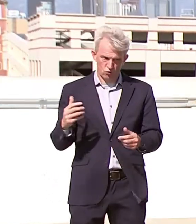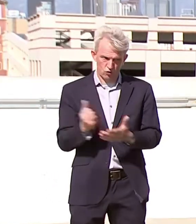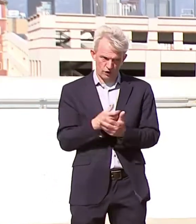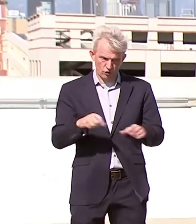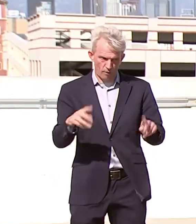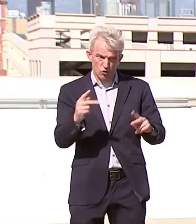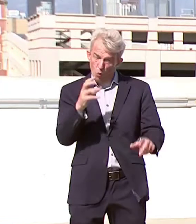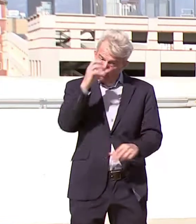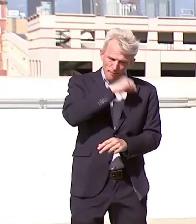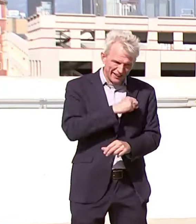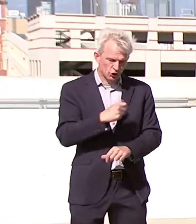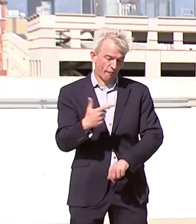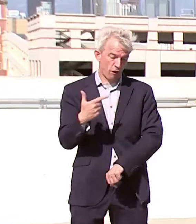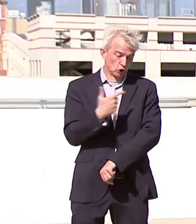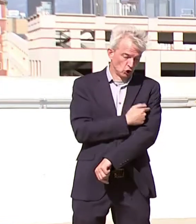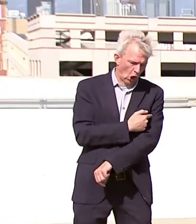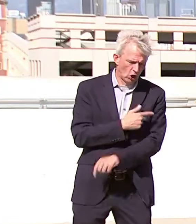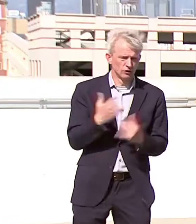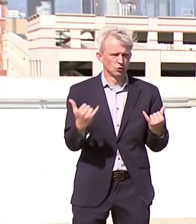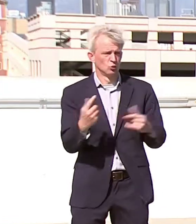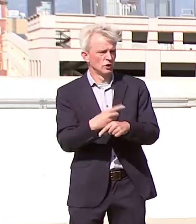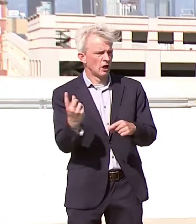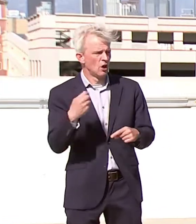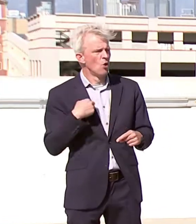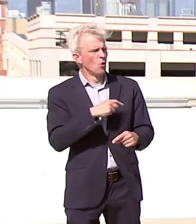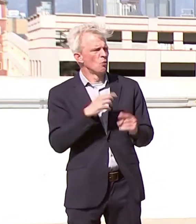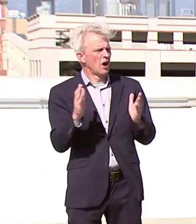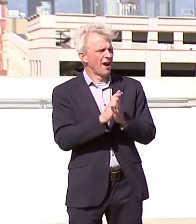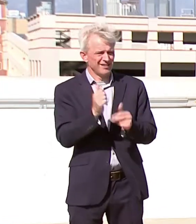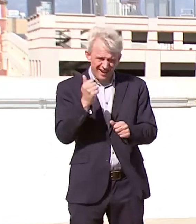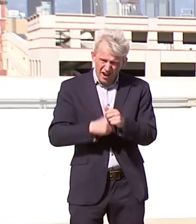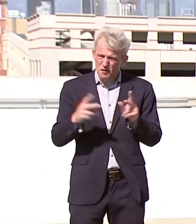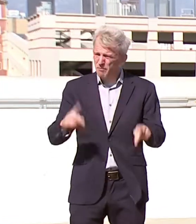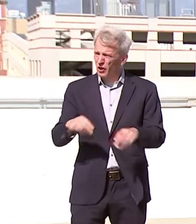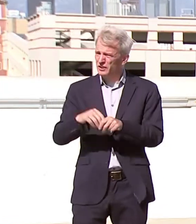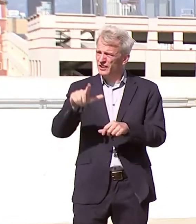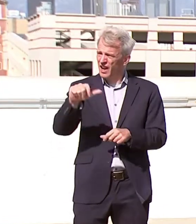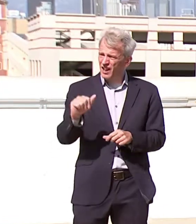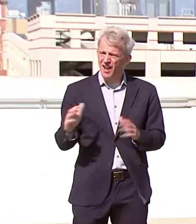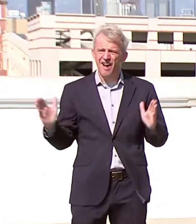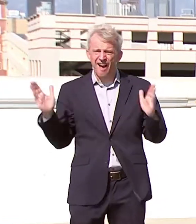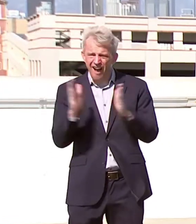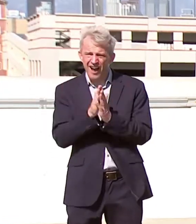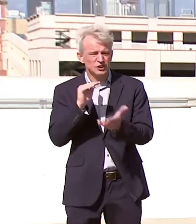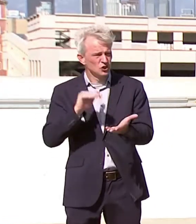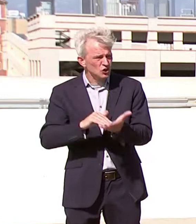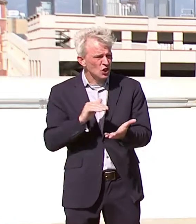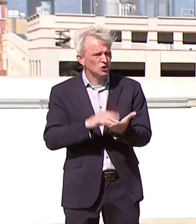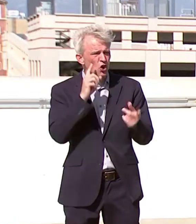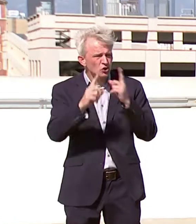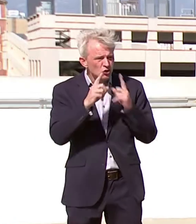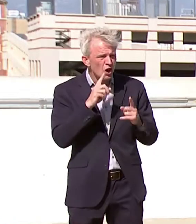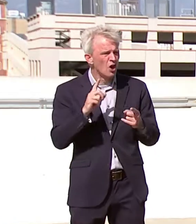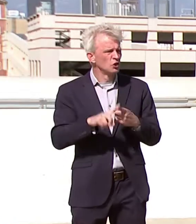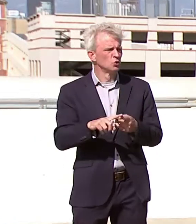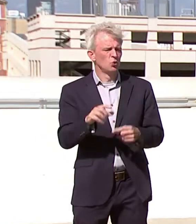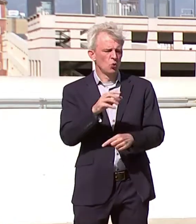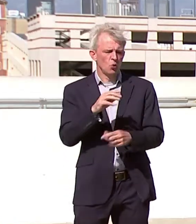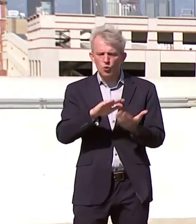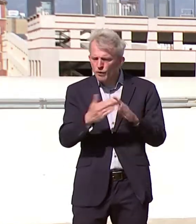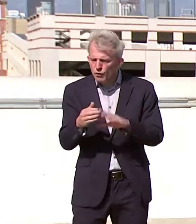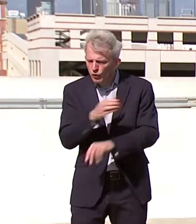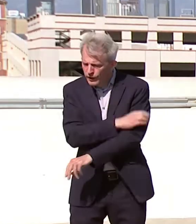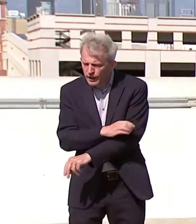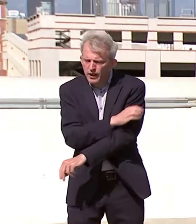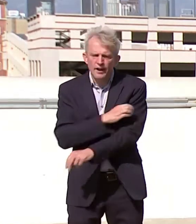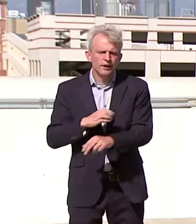today. And we're asking that every Angeleno, ask your doctor, talk to trusted partners, talk to community clinics, the